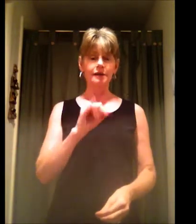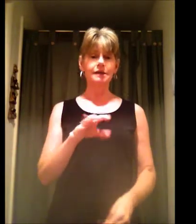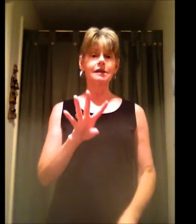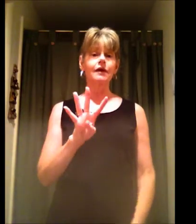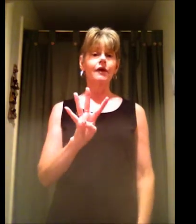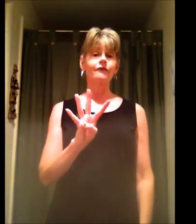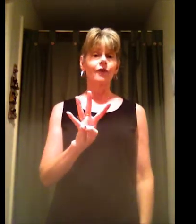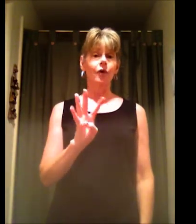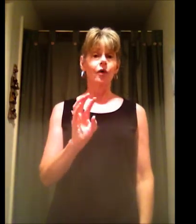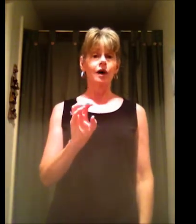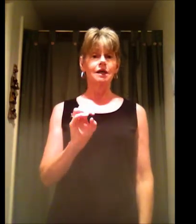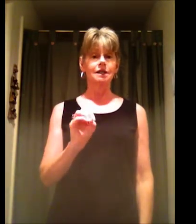is